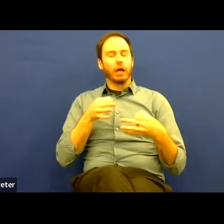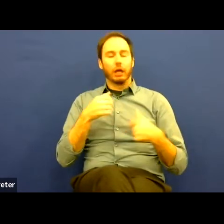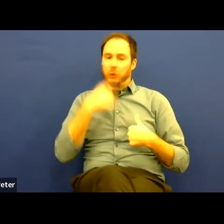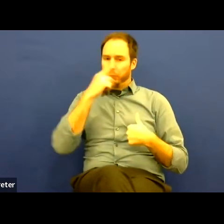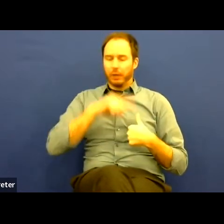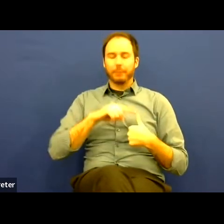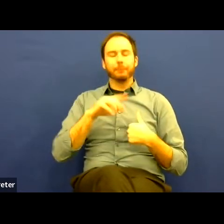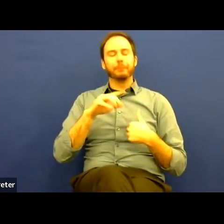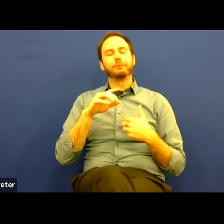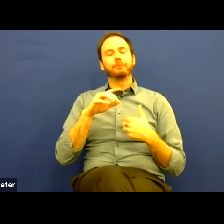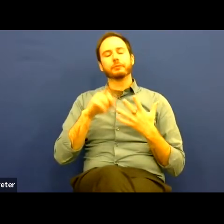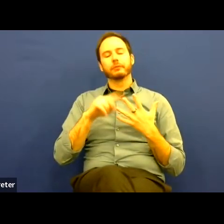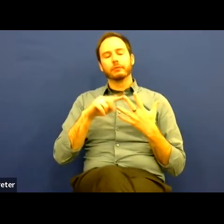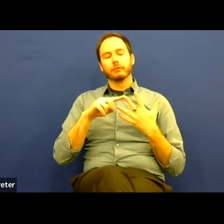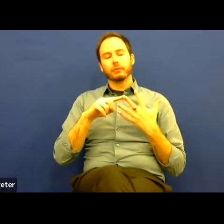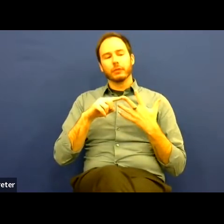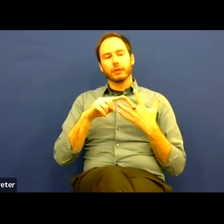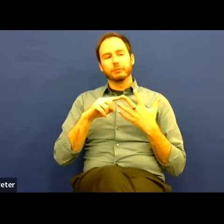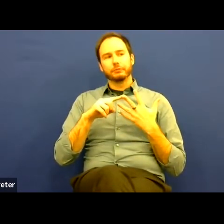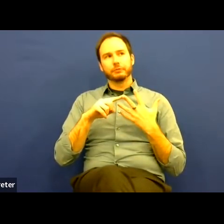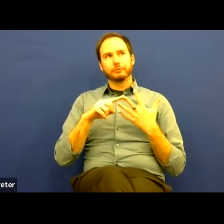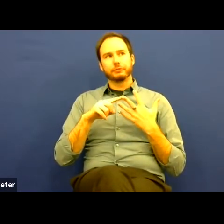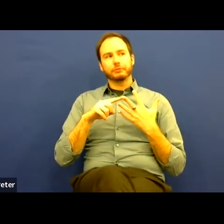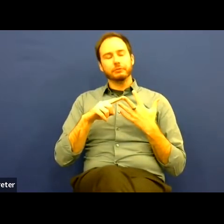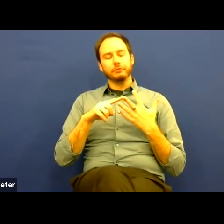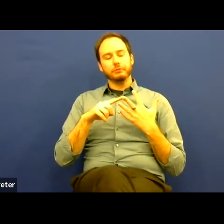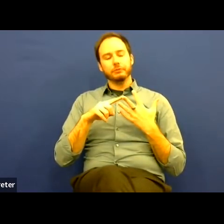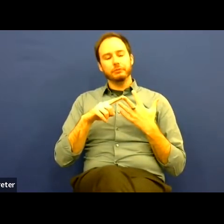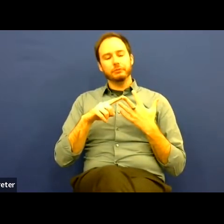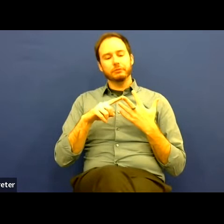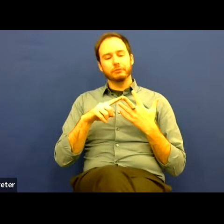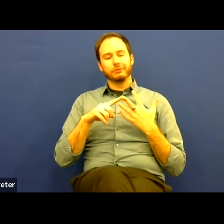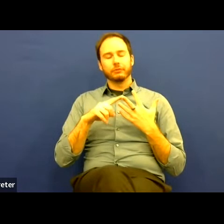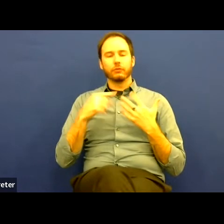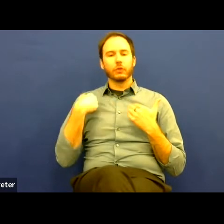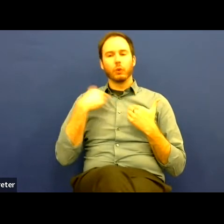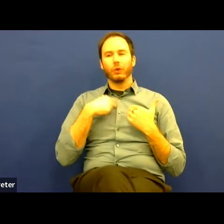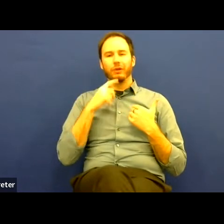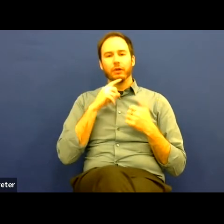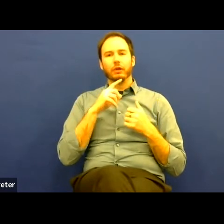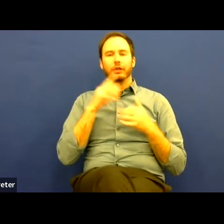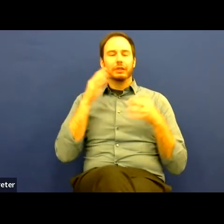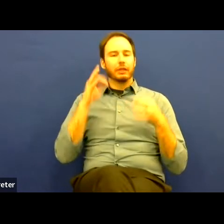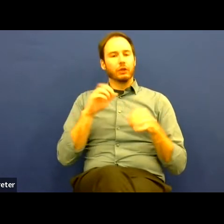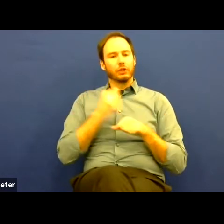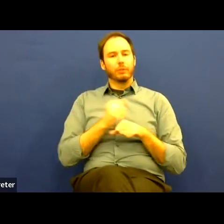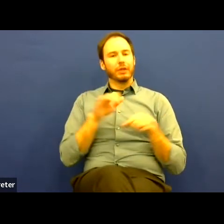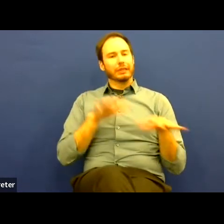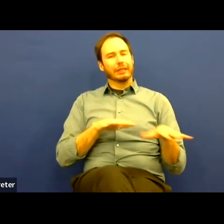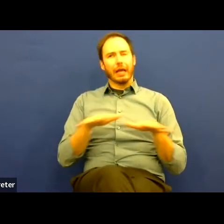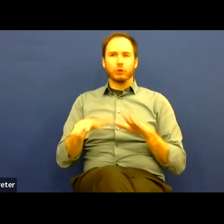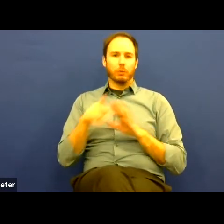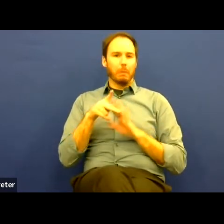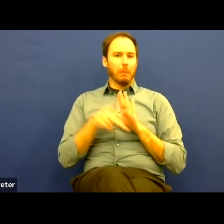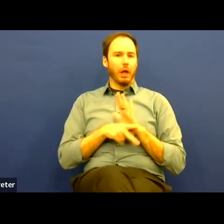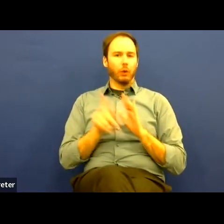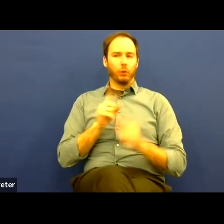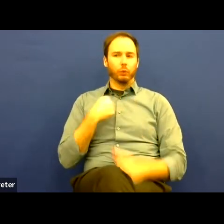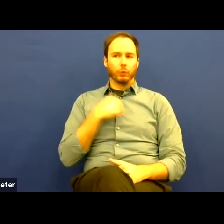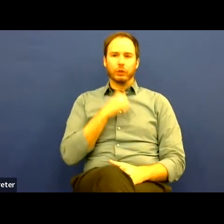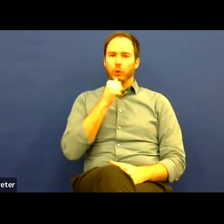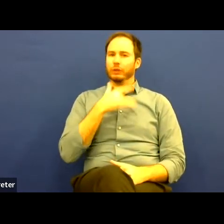made I'll call it a informal policy of we don't